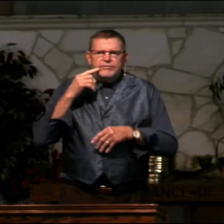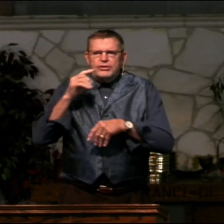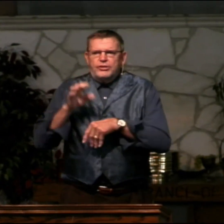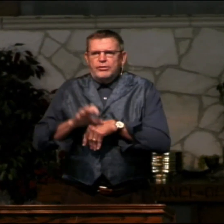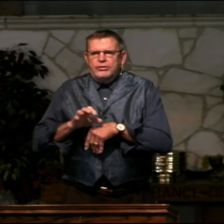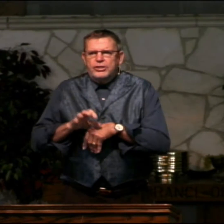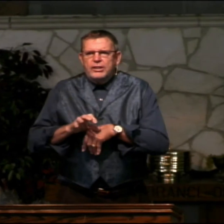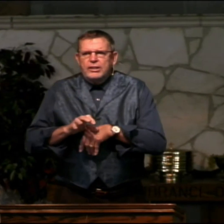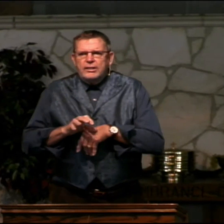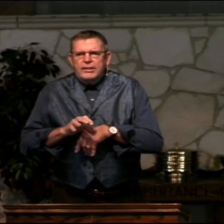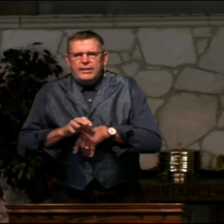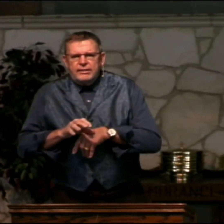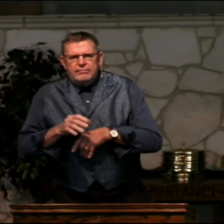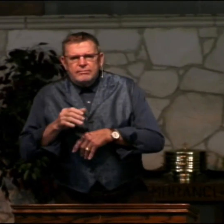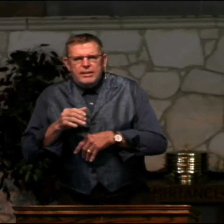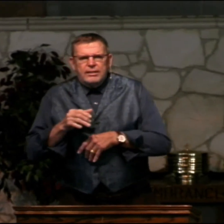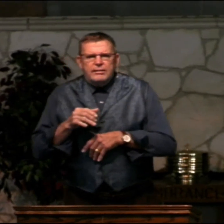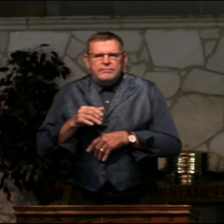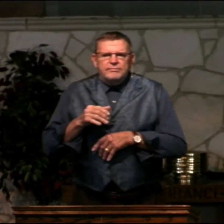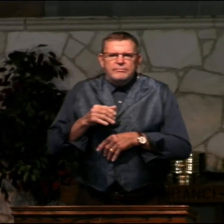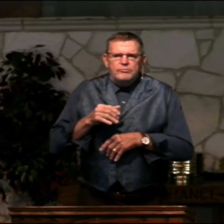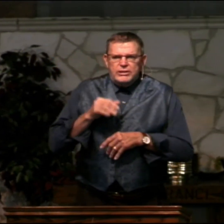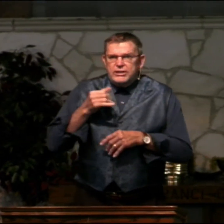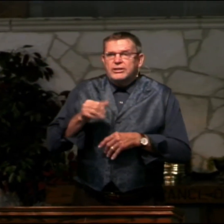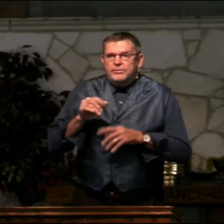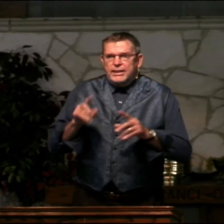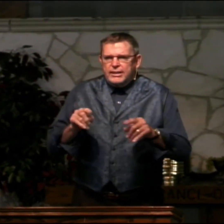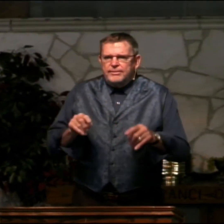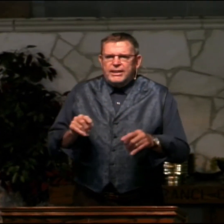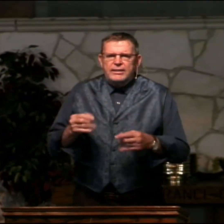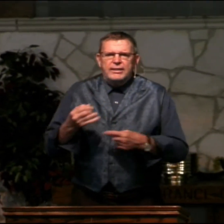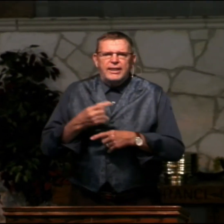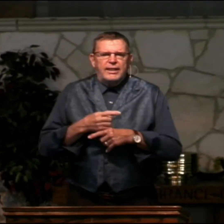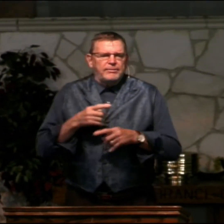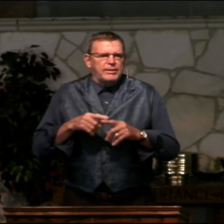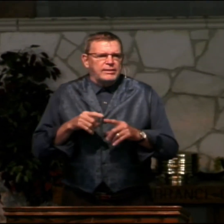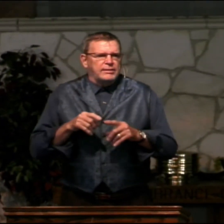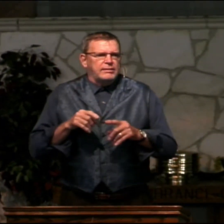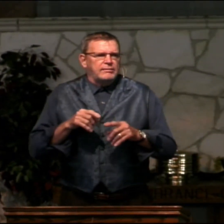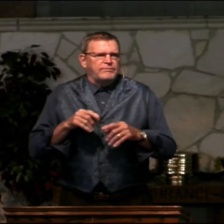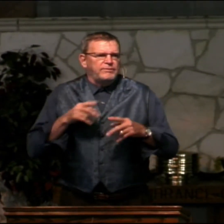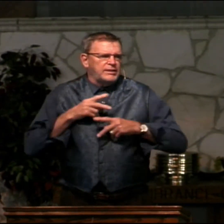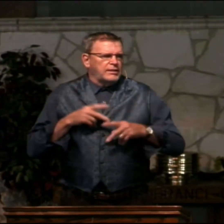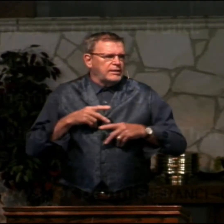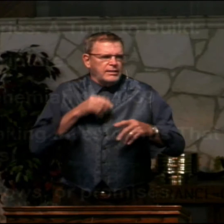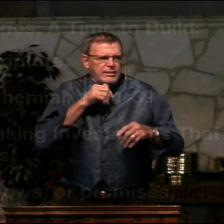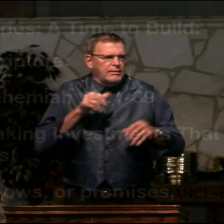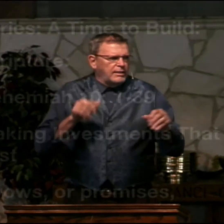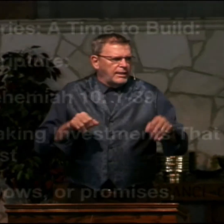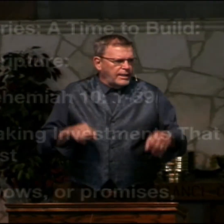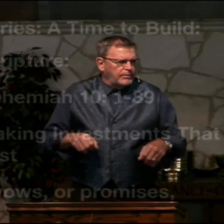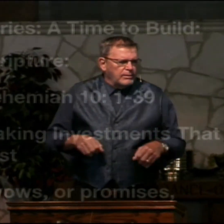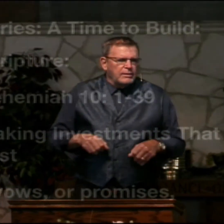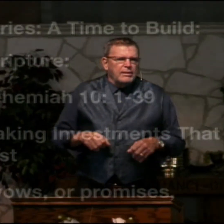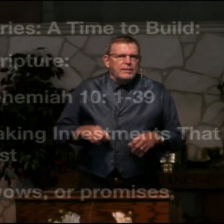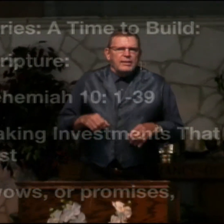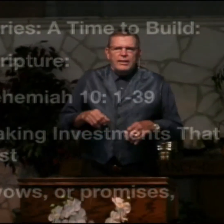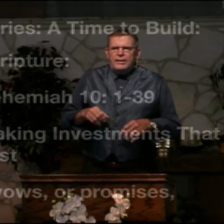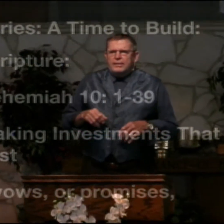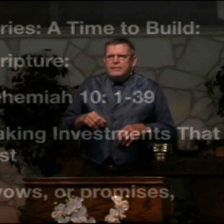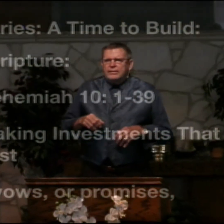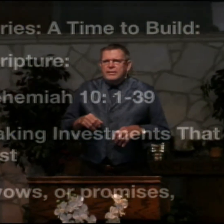the Deaf Church, and would still be coming today, but is physically not able,